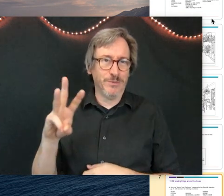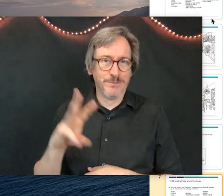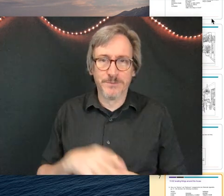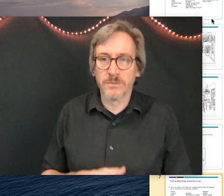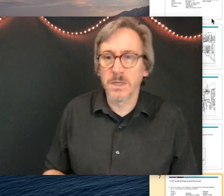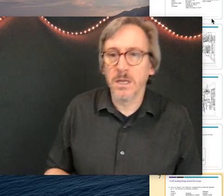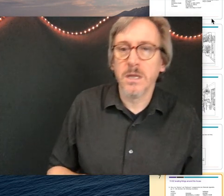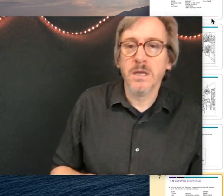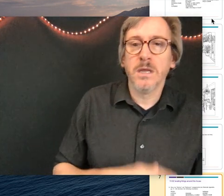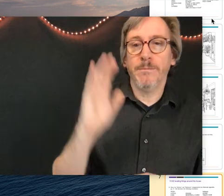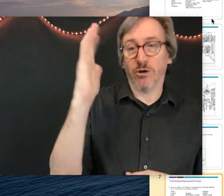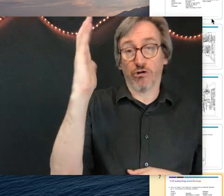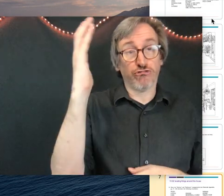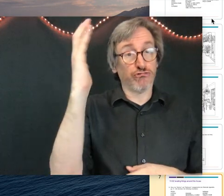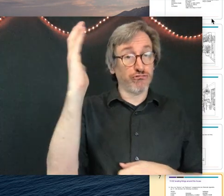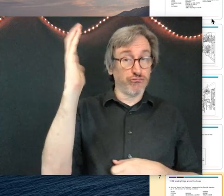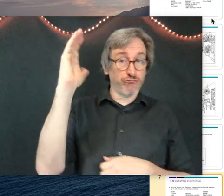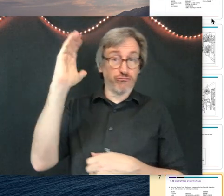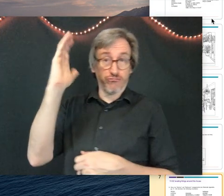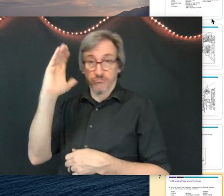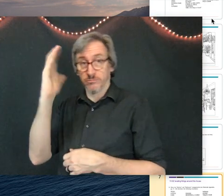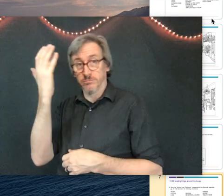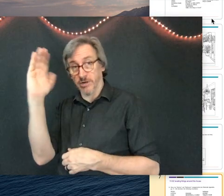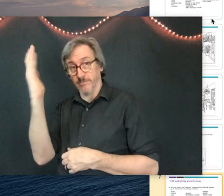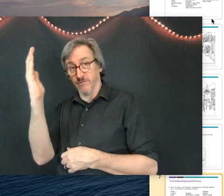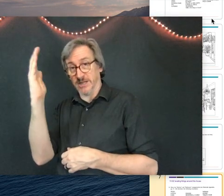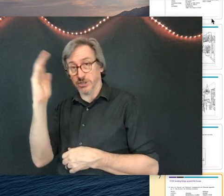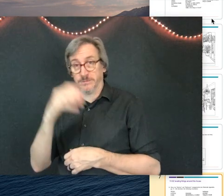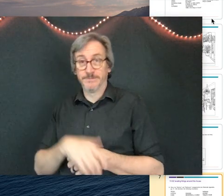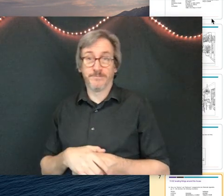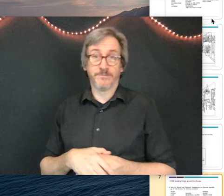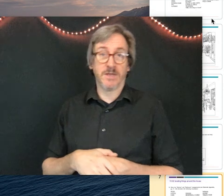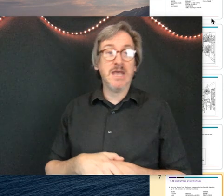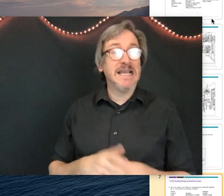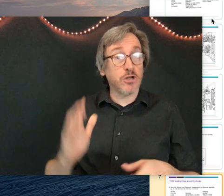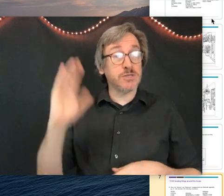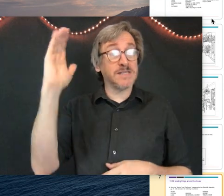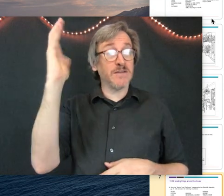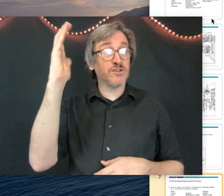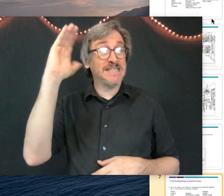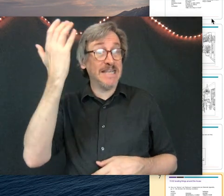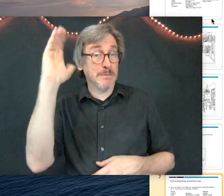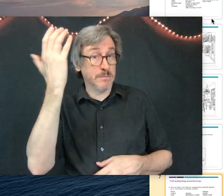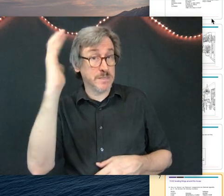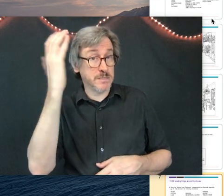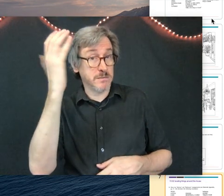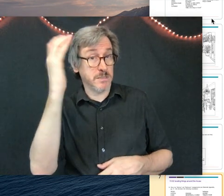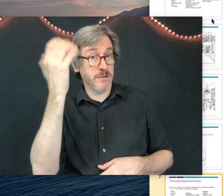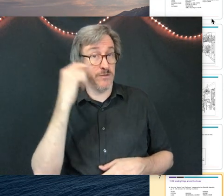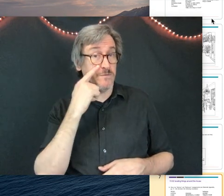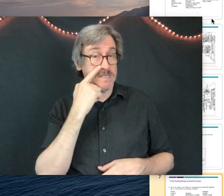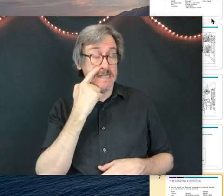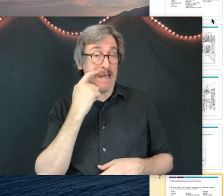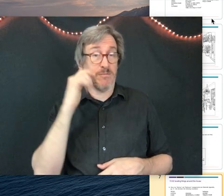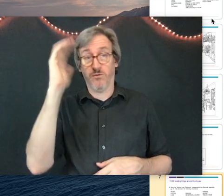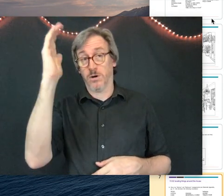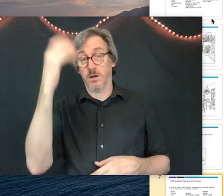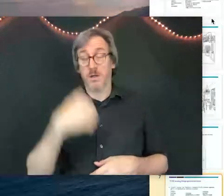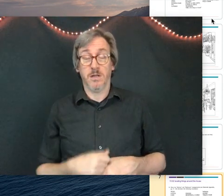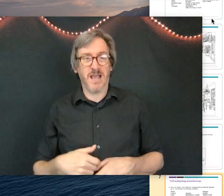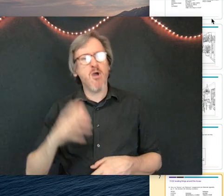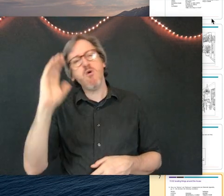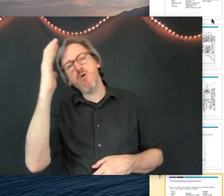Ew. Mirror. Right. Reflection. It's also the same for seams, if you've seen that